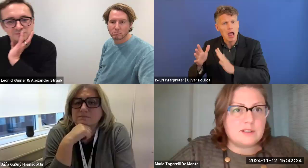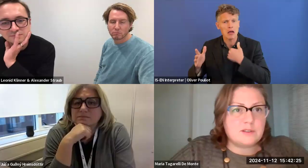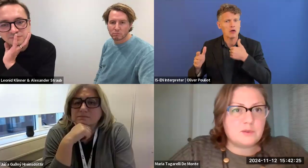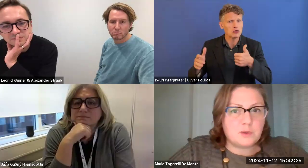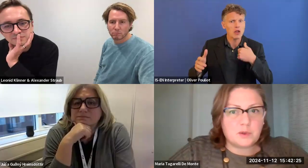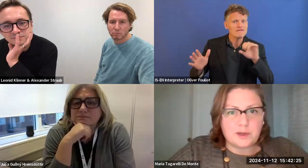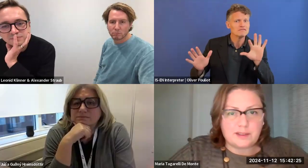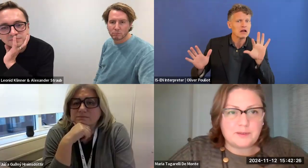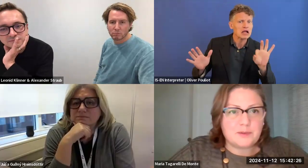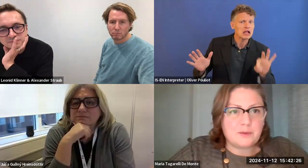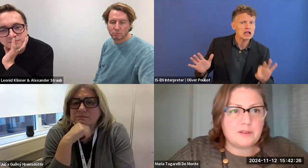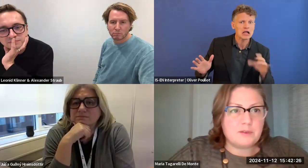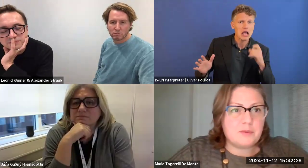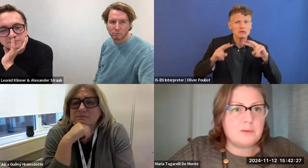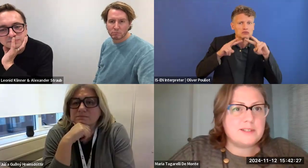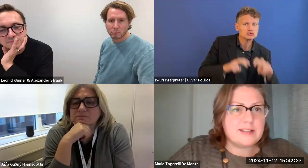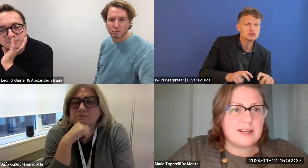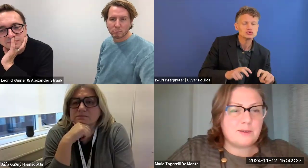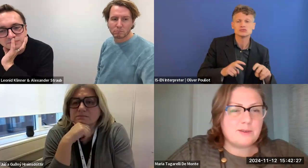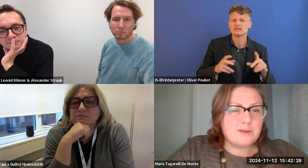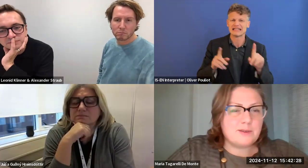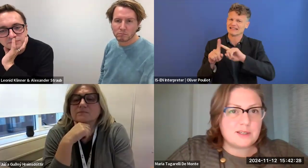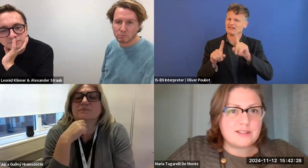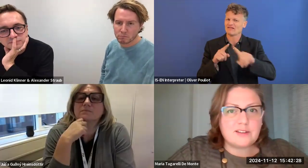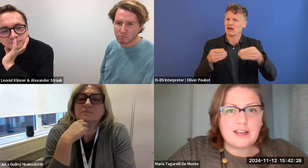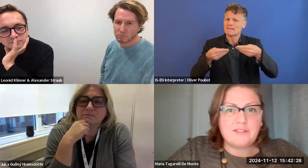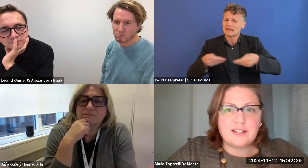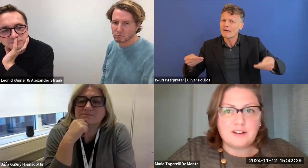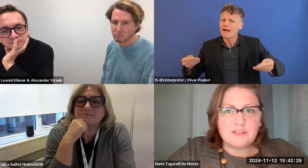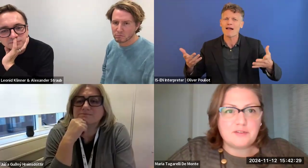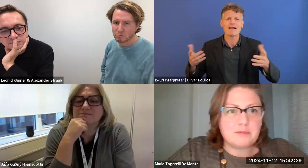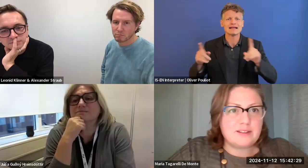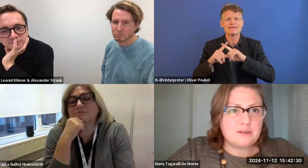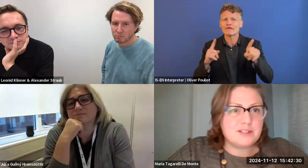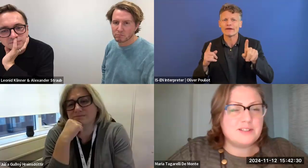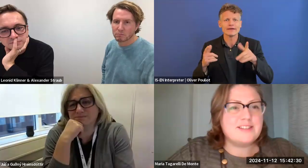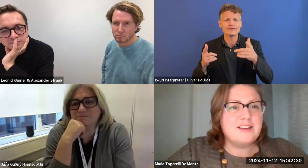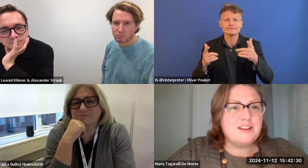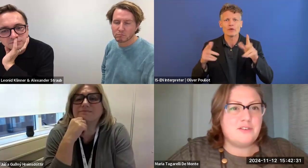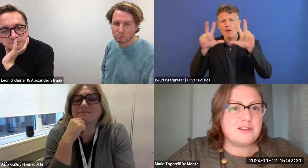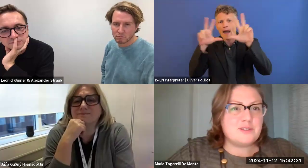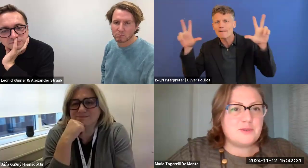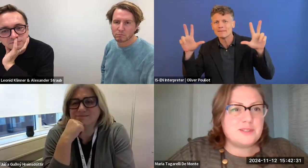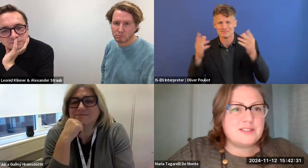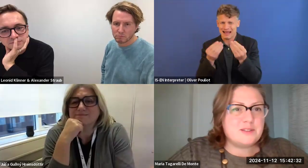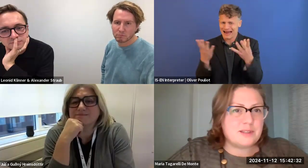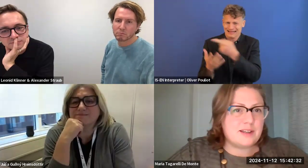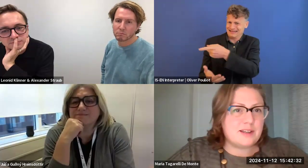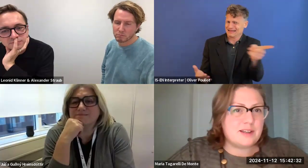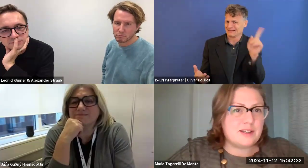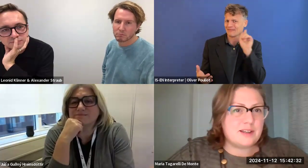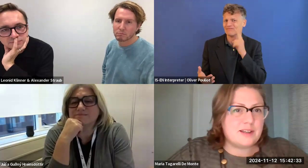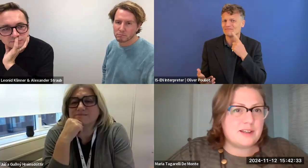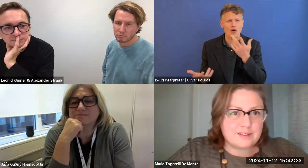softwares and materials to work with. And one of the problems with sign language is always not having enough materials for our students